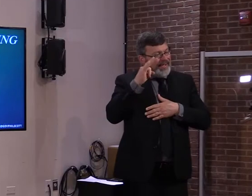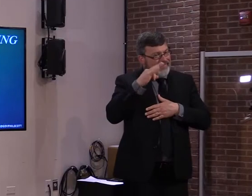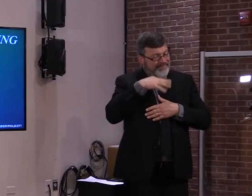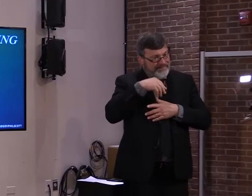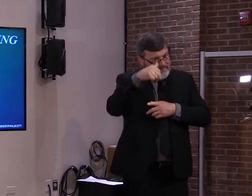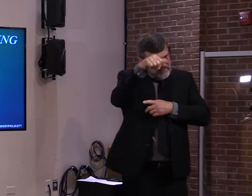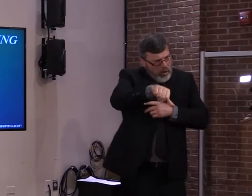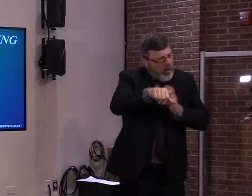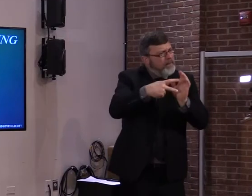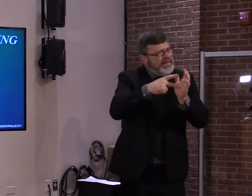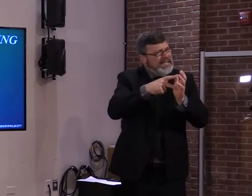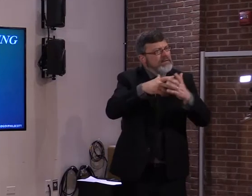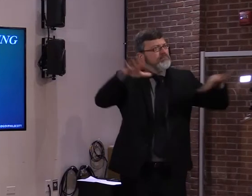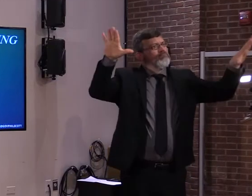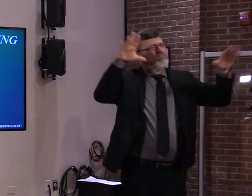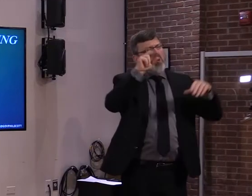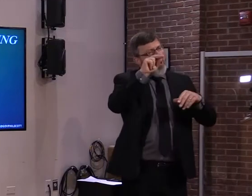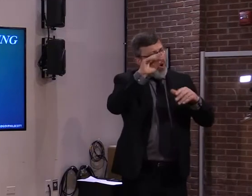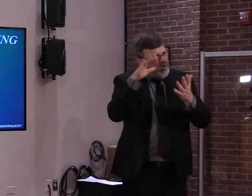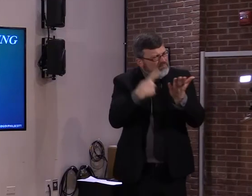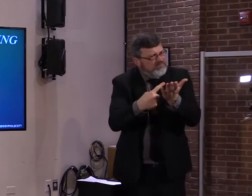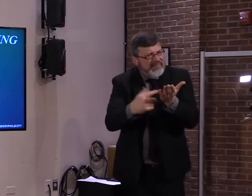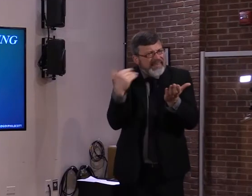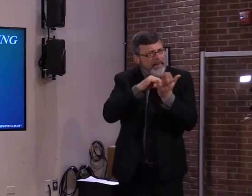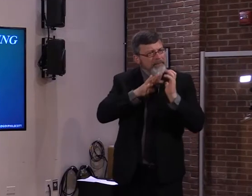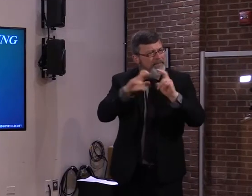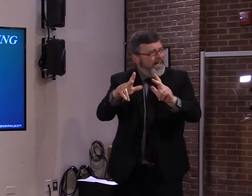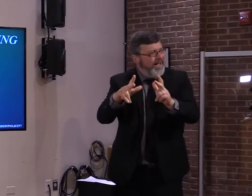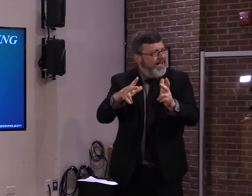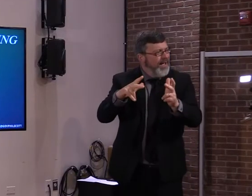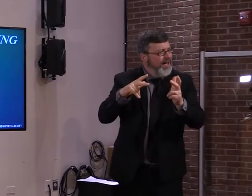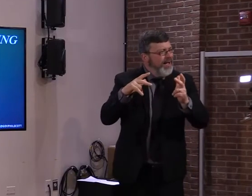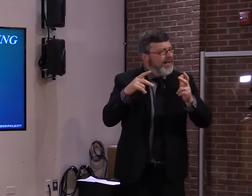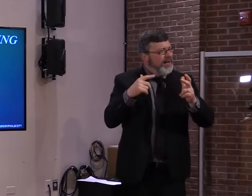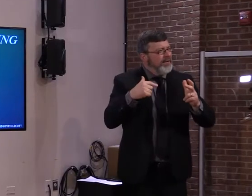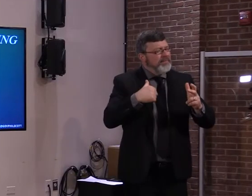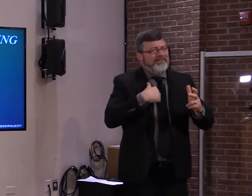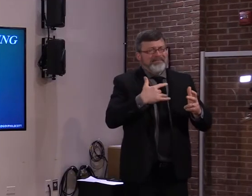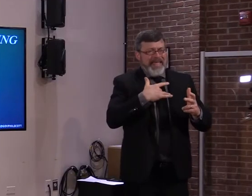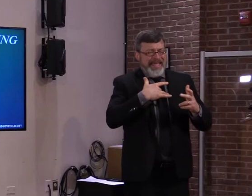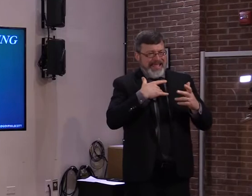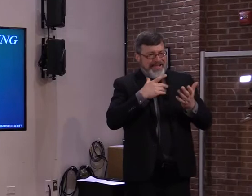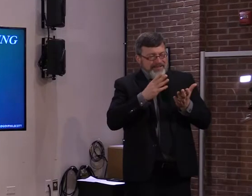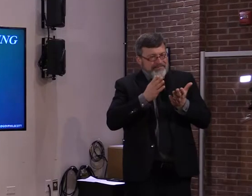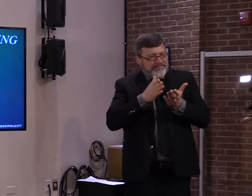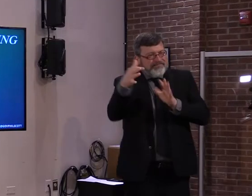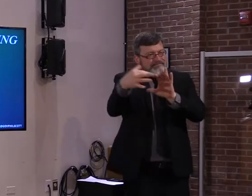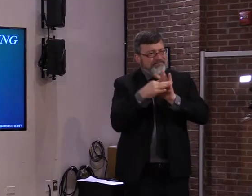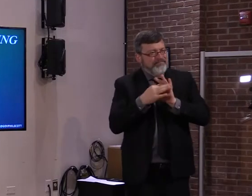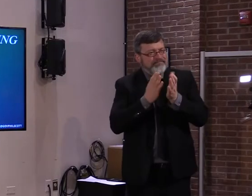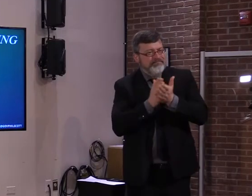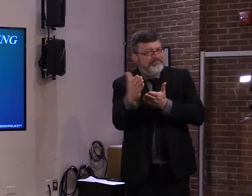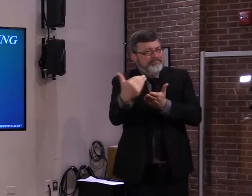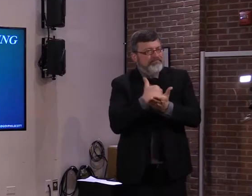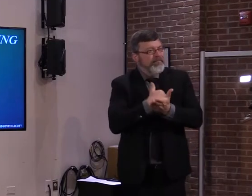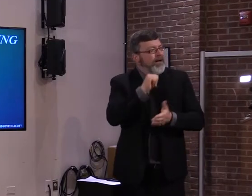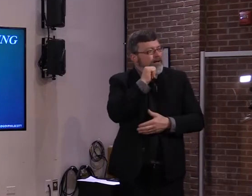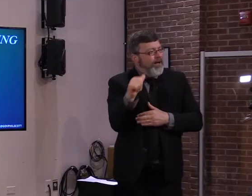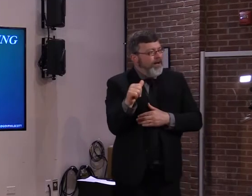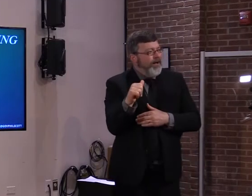lot of concerns with the bill overall and from a transparency standpoint, as well as, raising the age and whether we have all